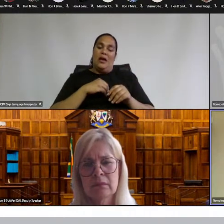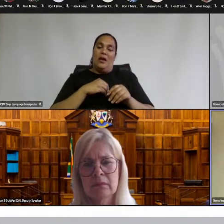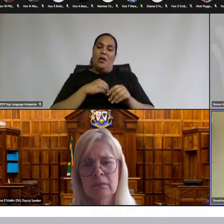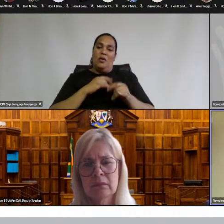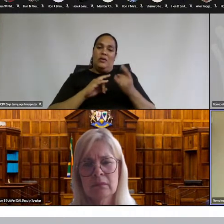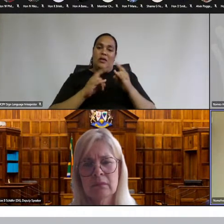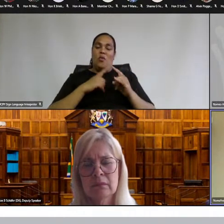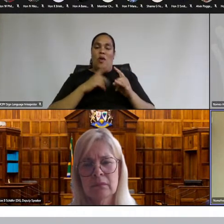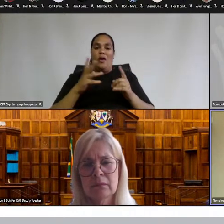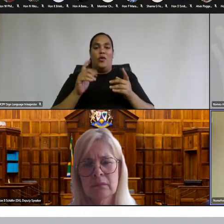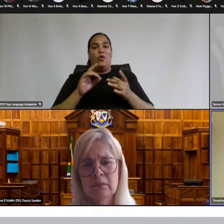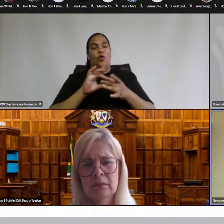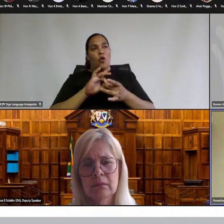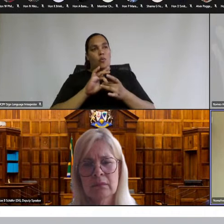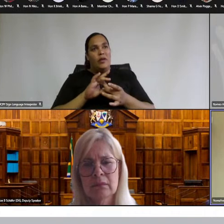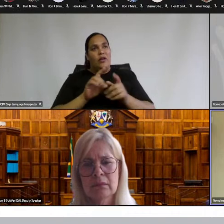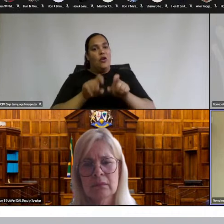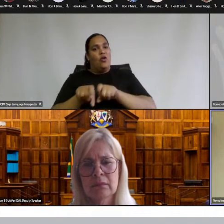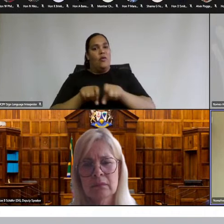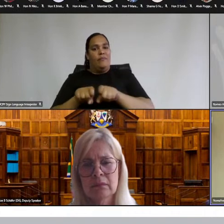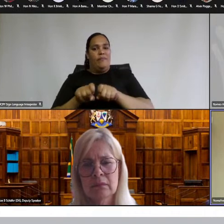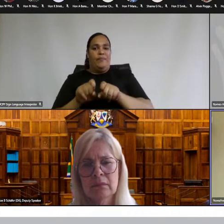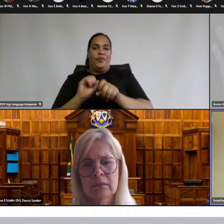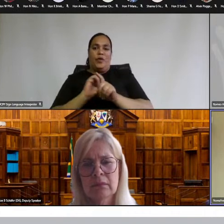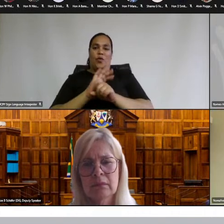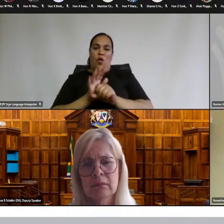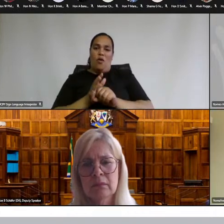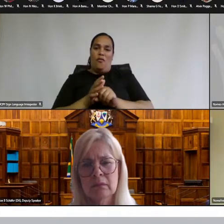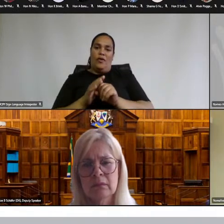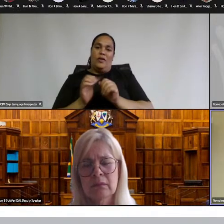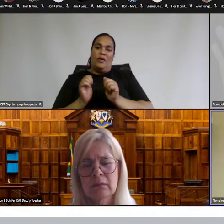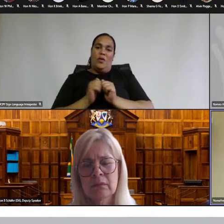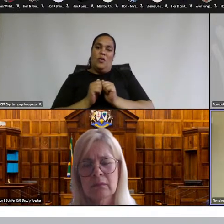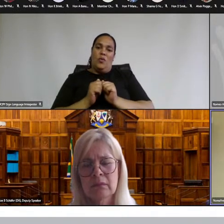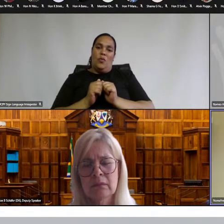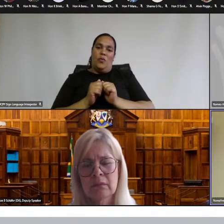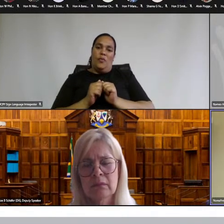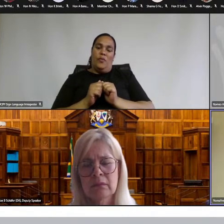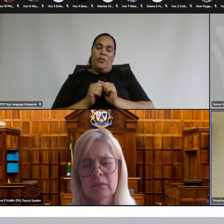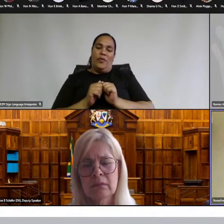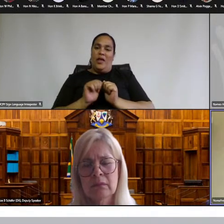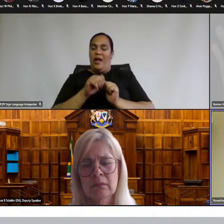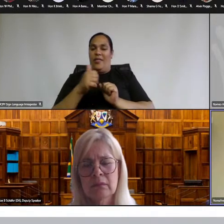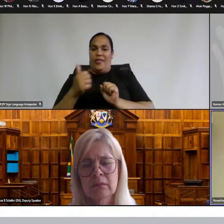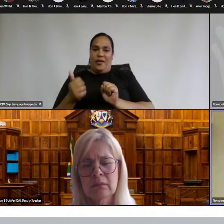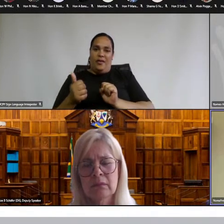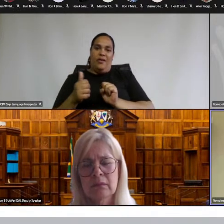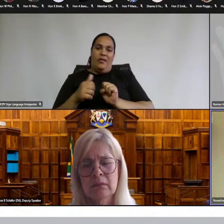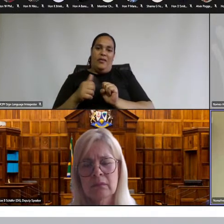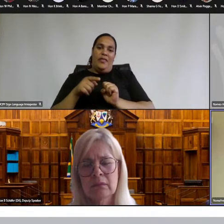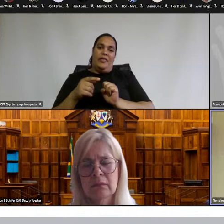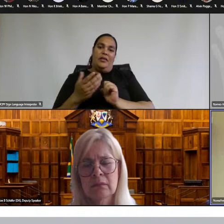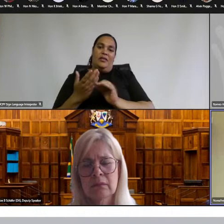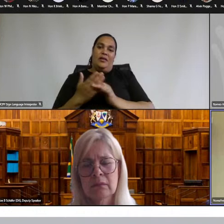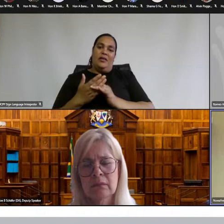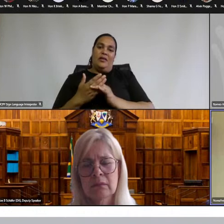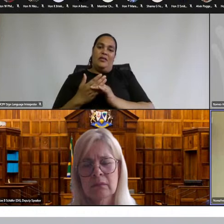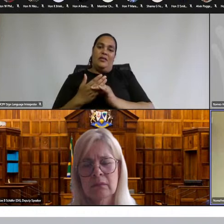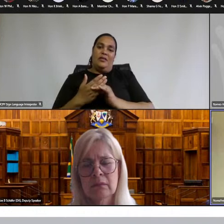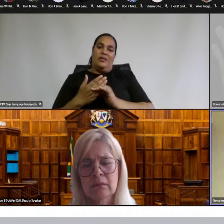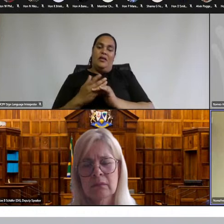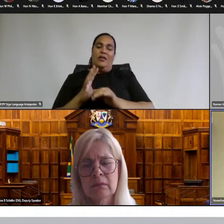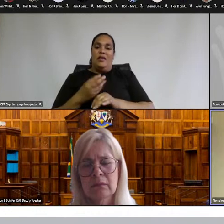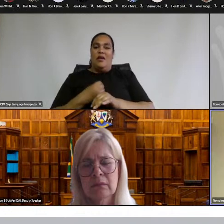we are competing the COVID pandemic with other pandemics, which is in this case the mental health, especially of the